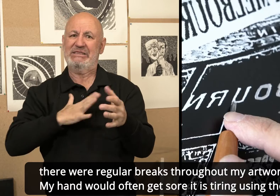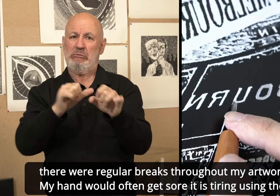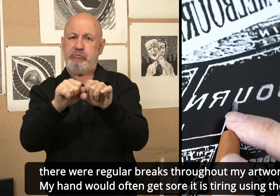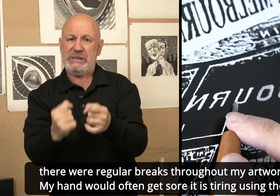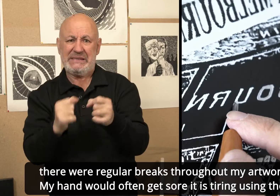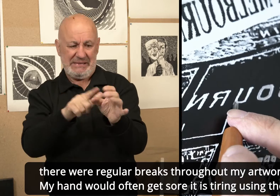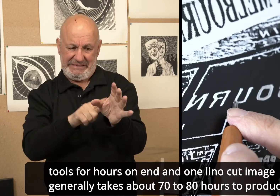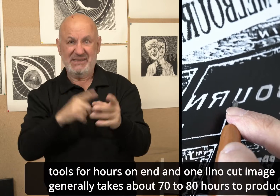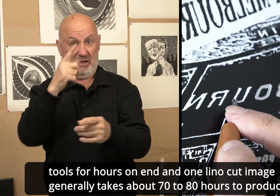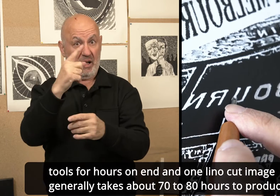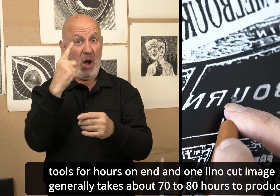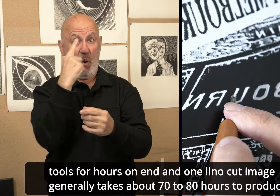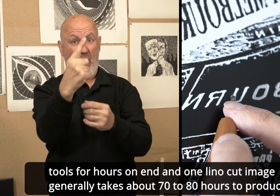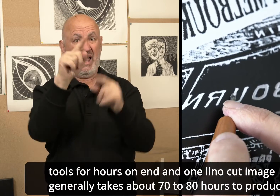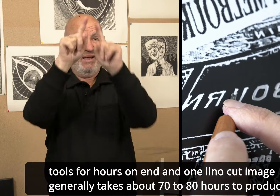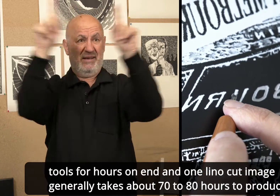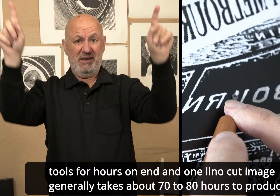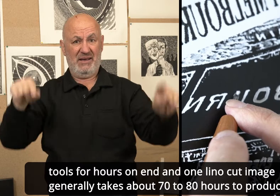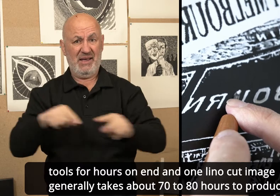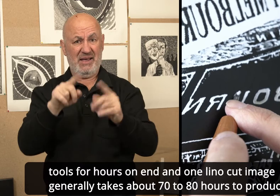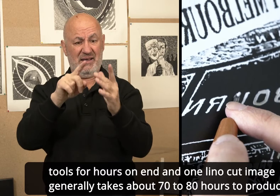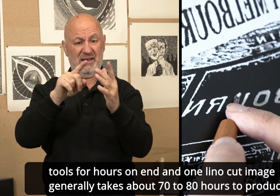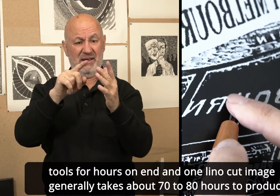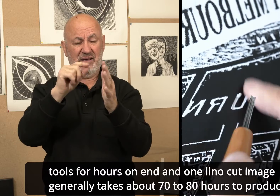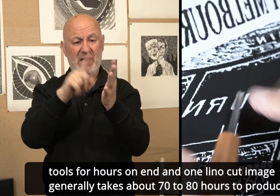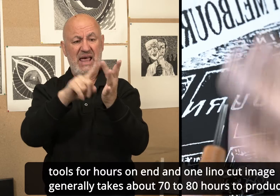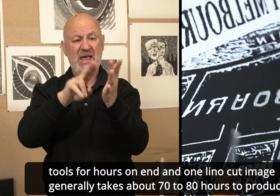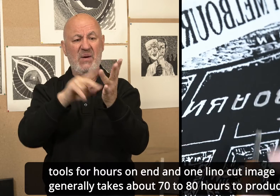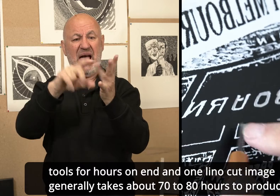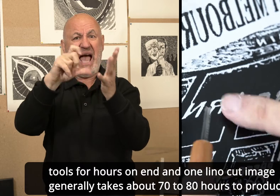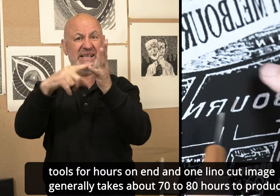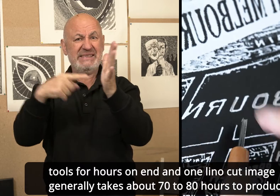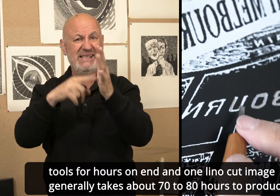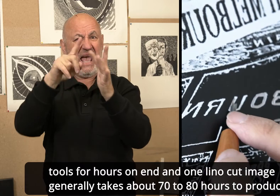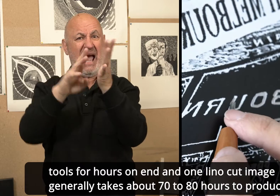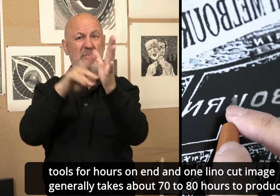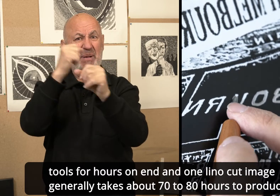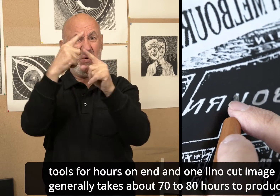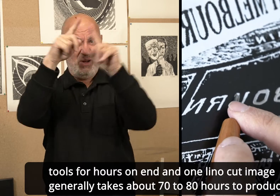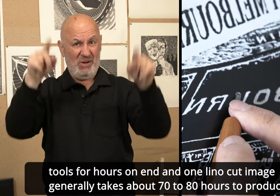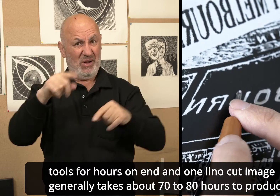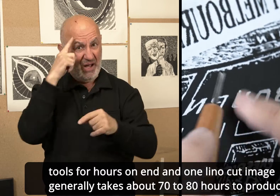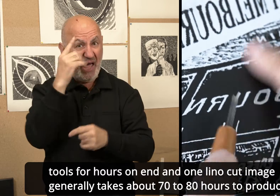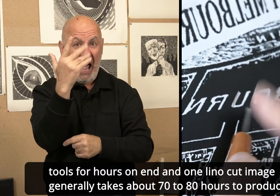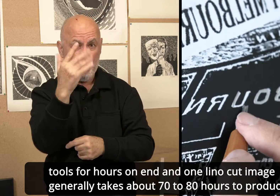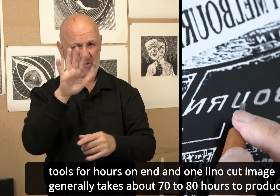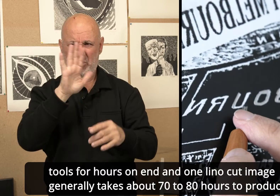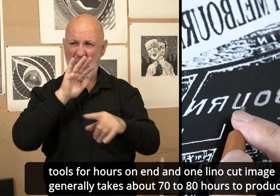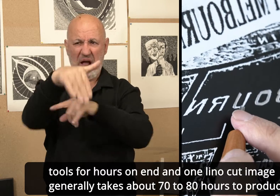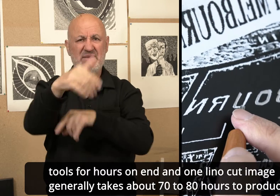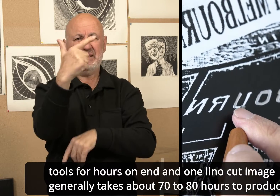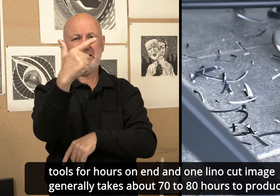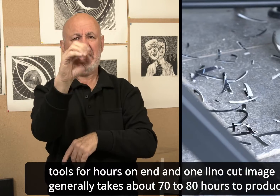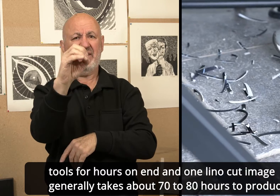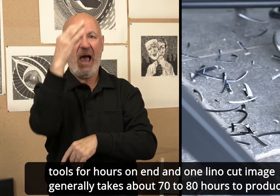is tiring using those tools for hours on end. And one lino cut image